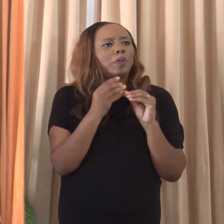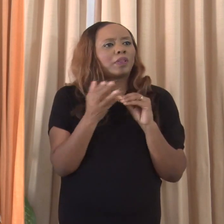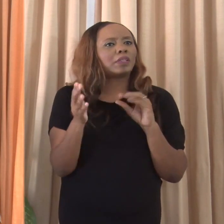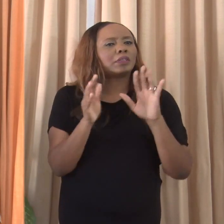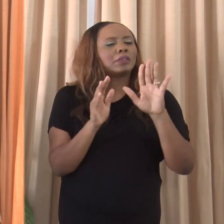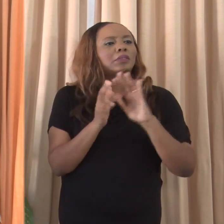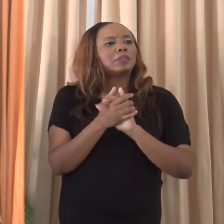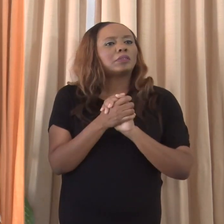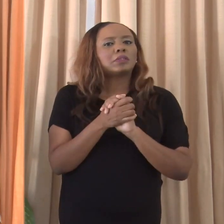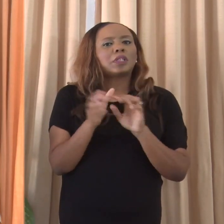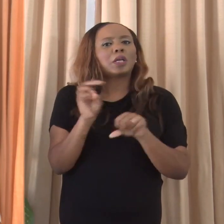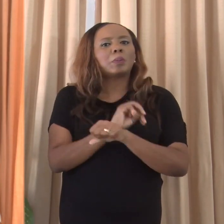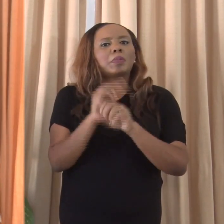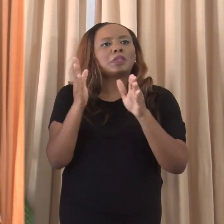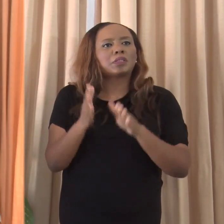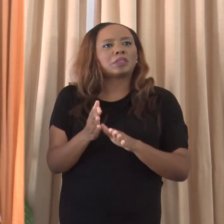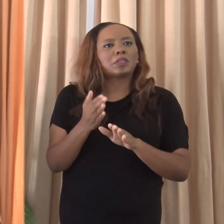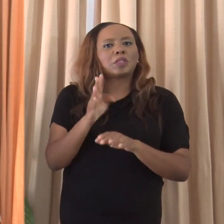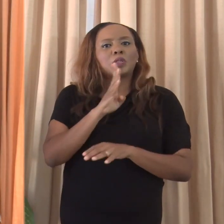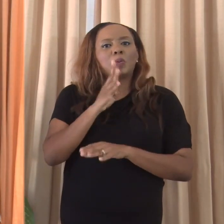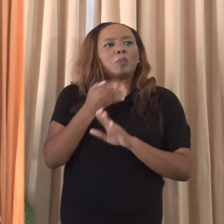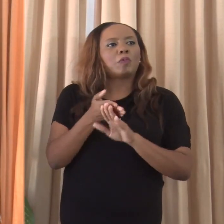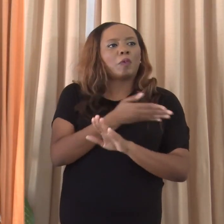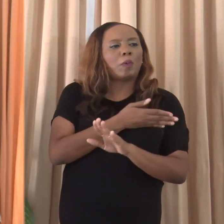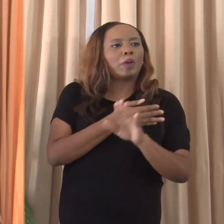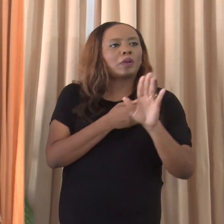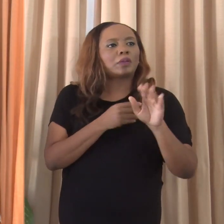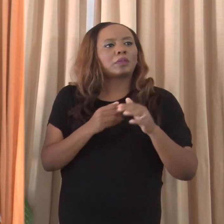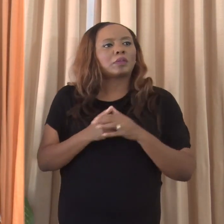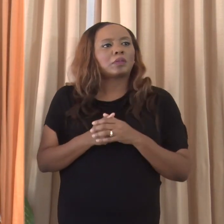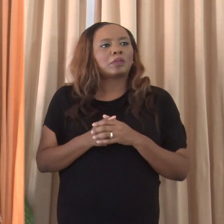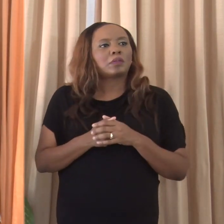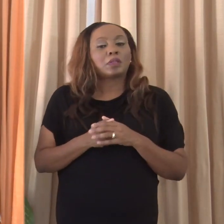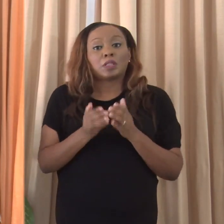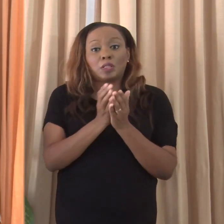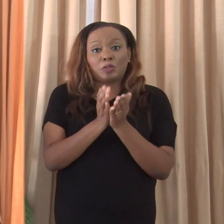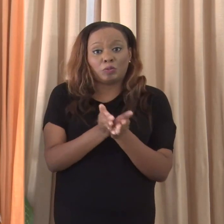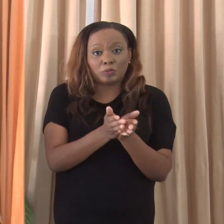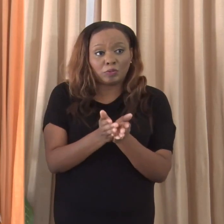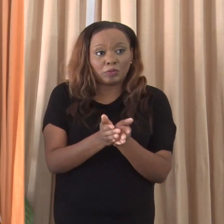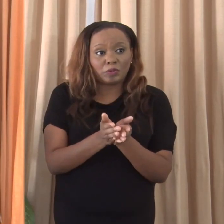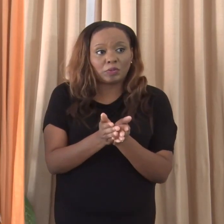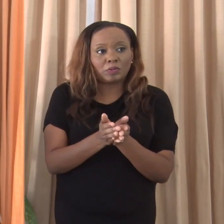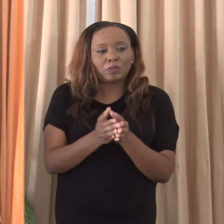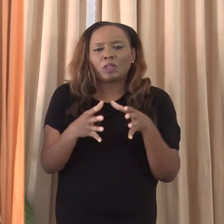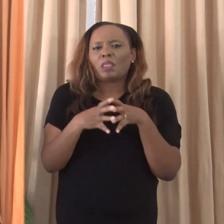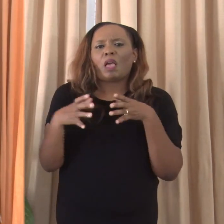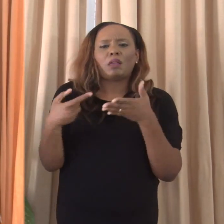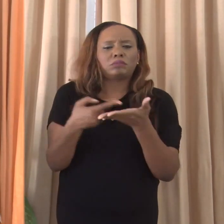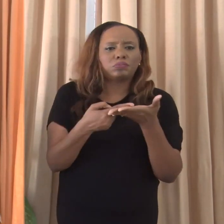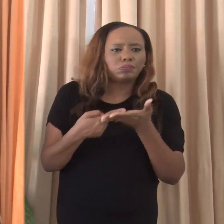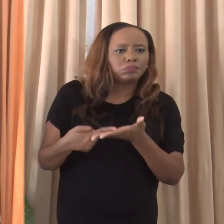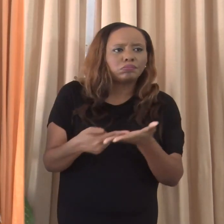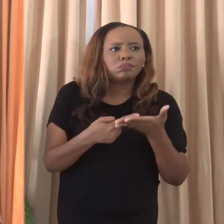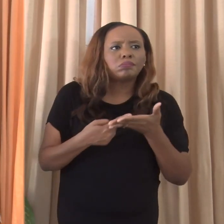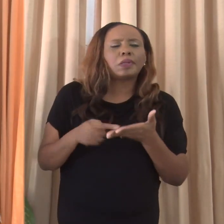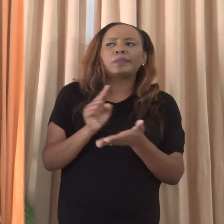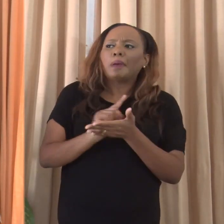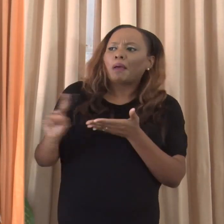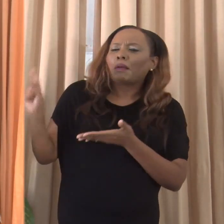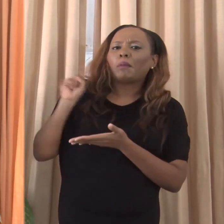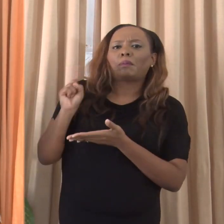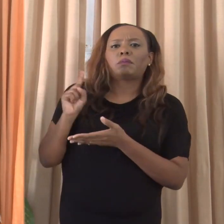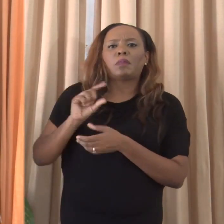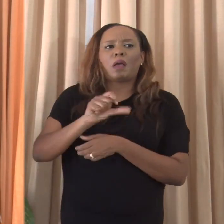in regards to when he spoke on how Barbados is being viewed with the cruise ships, I can tell you I've had lots of discussions in the last week or so with